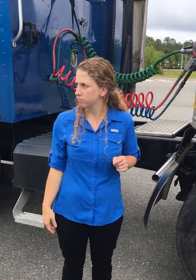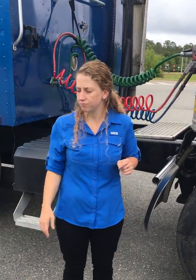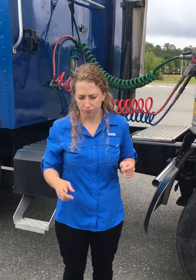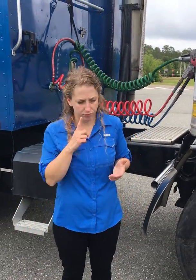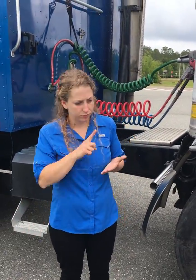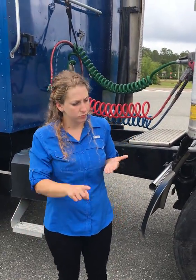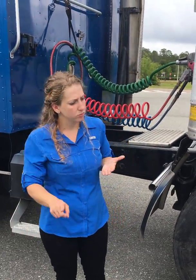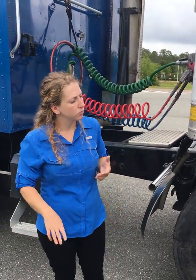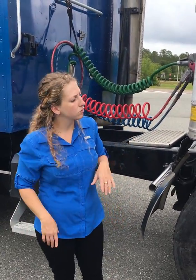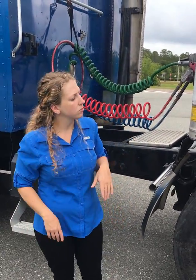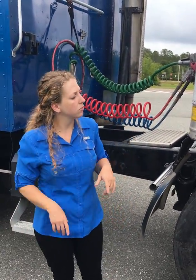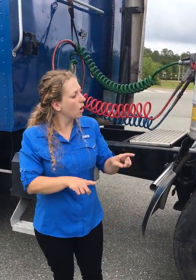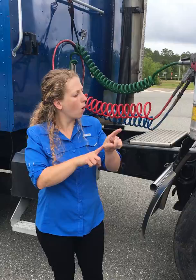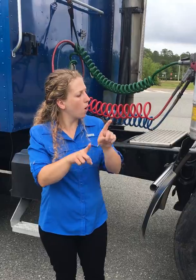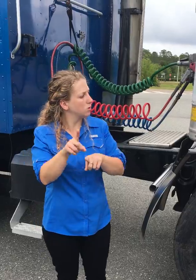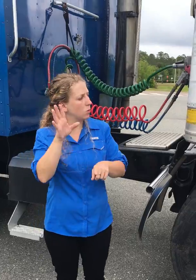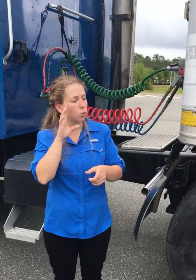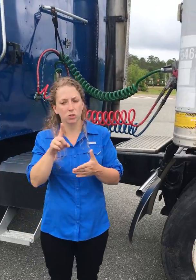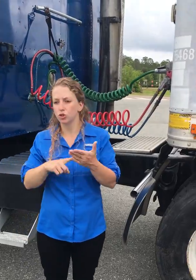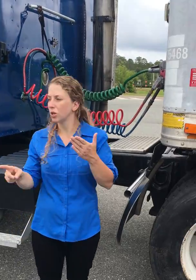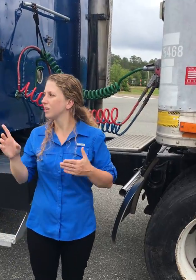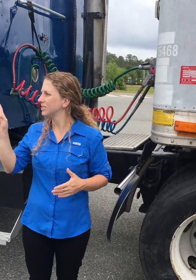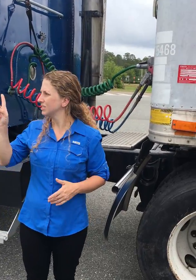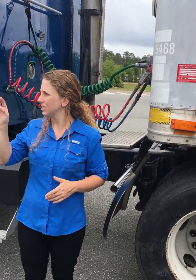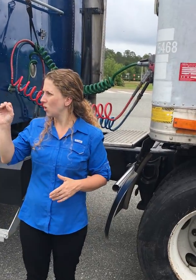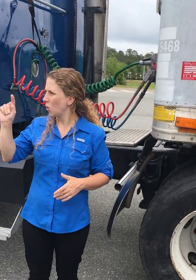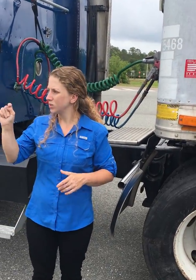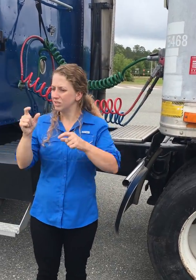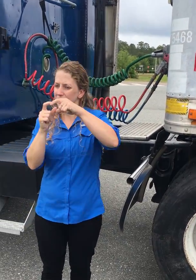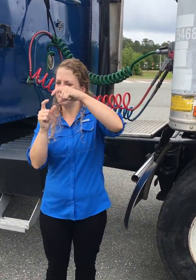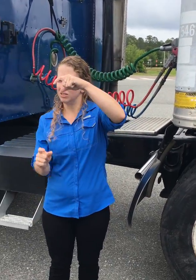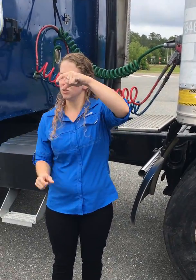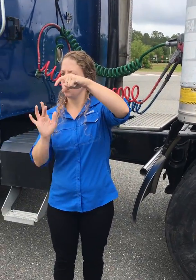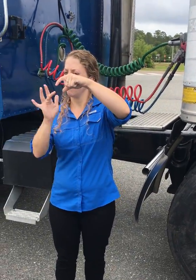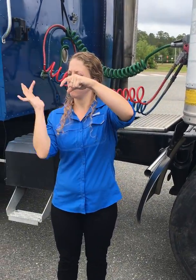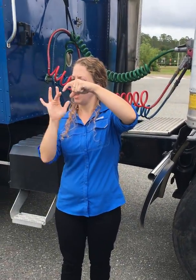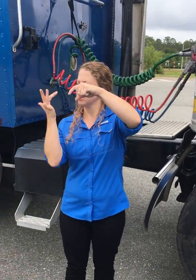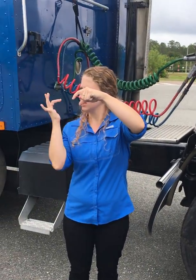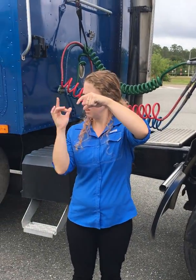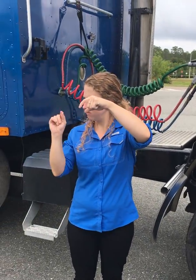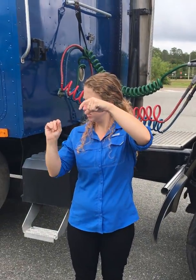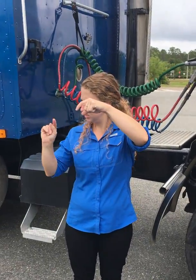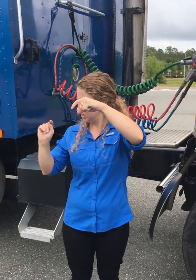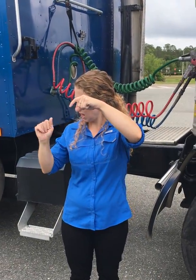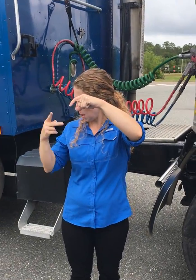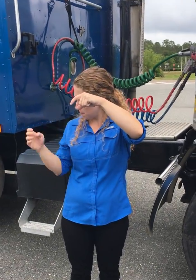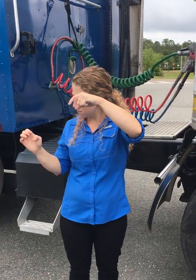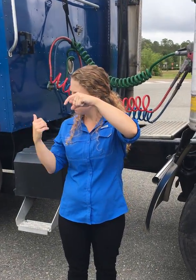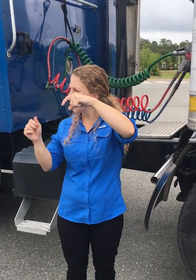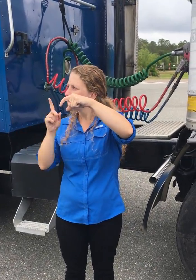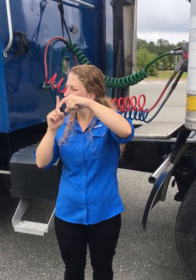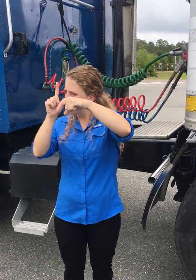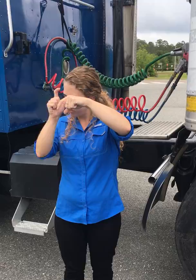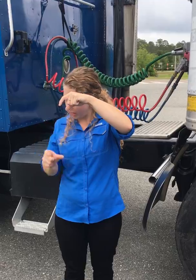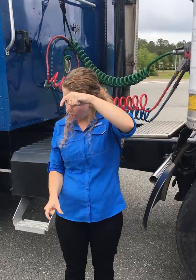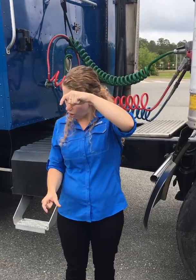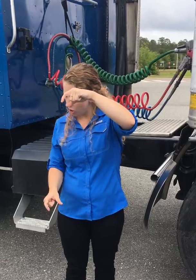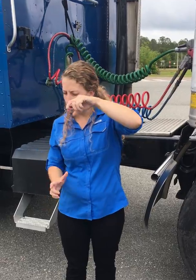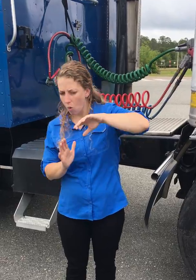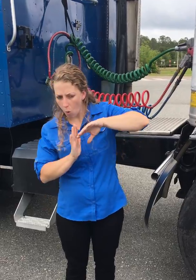I'm also going to be checking my DOT reflective tape, making sure that it's present down the entire length of the trailer.